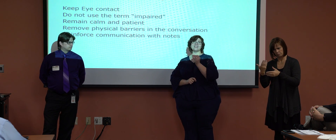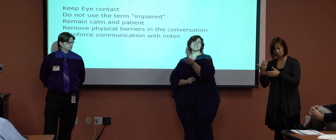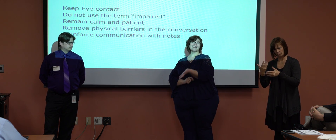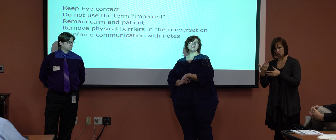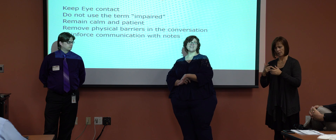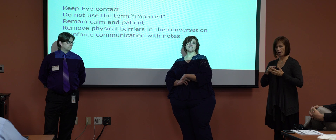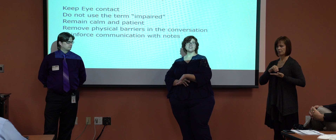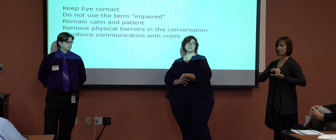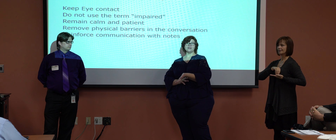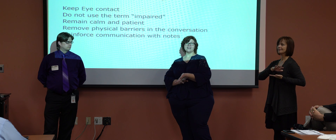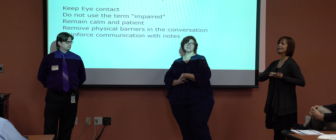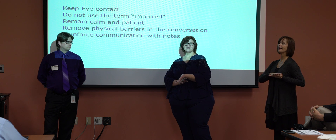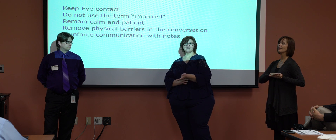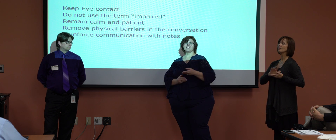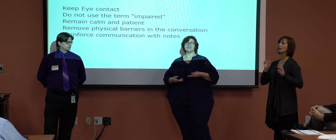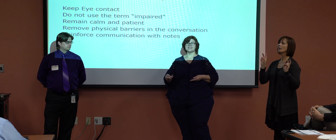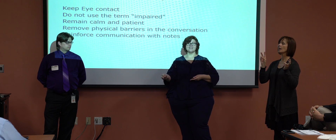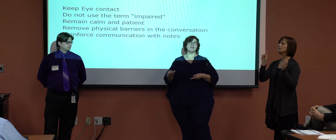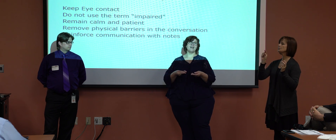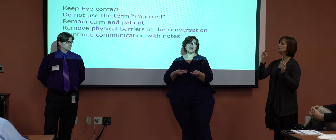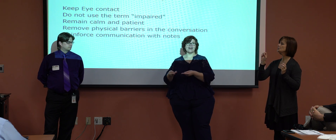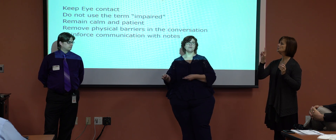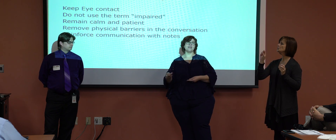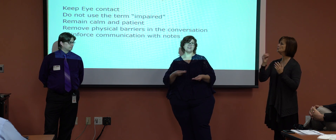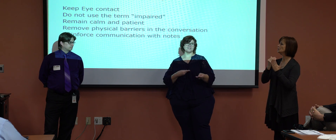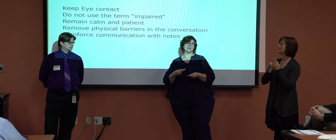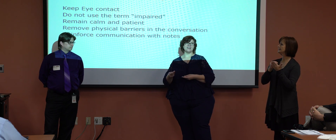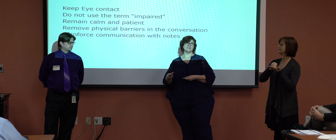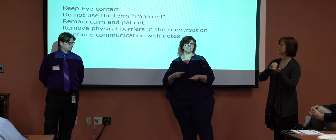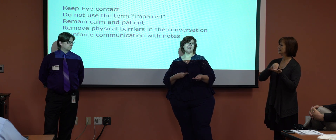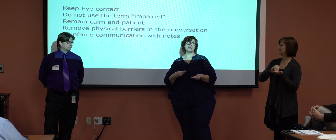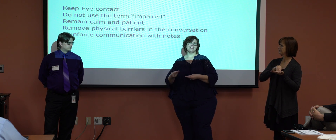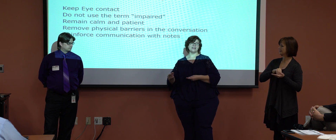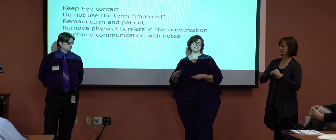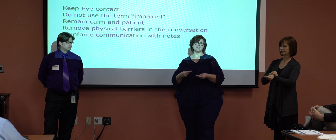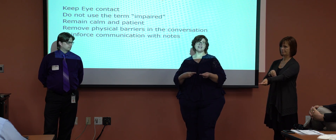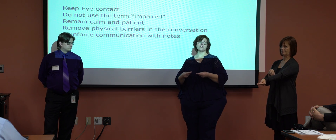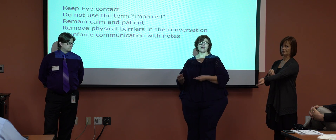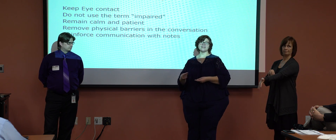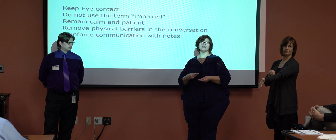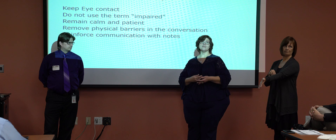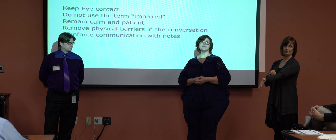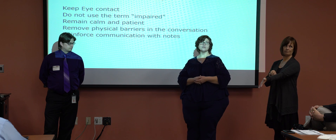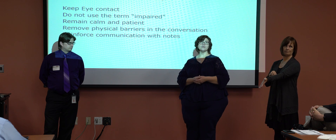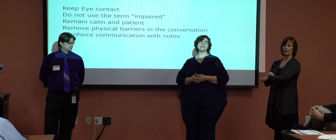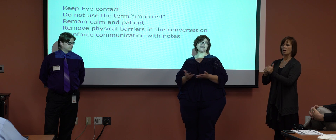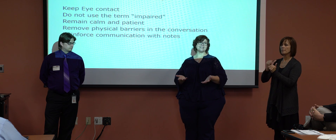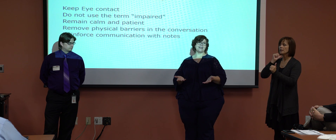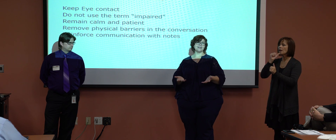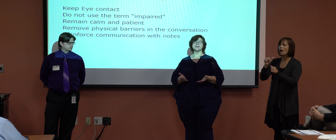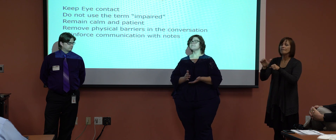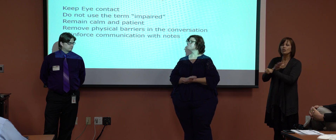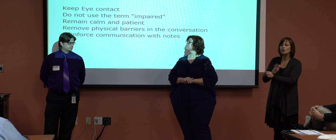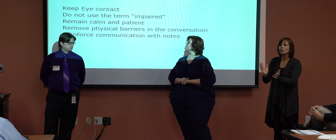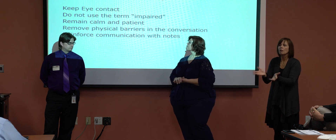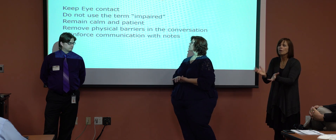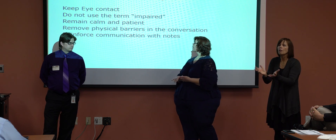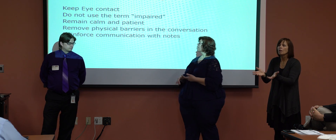them. But that's kind of their to-do list. That's not how we exchange and interact in the full intake.